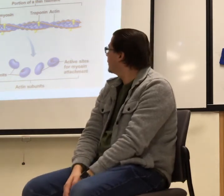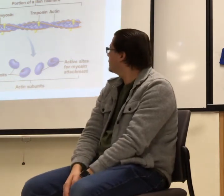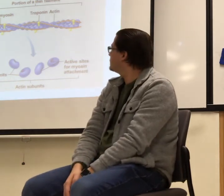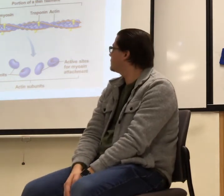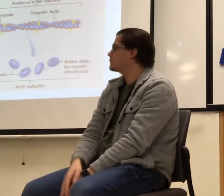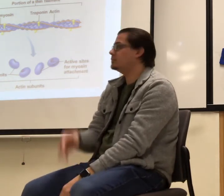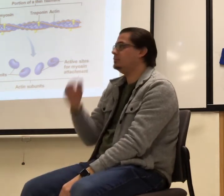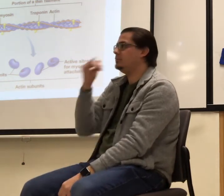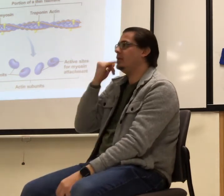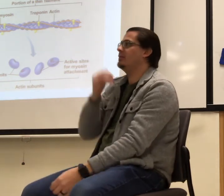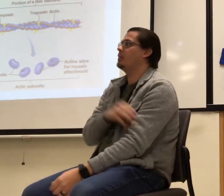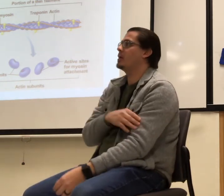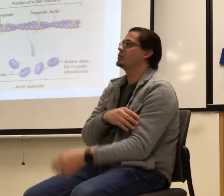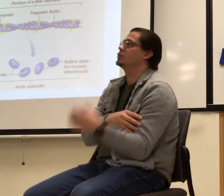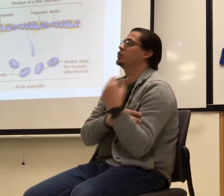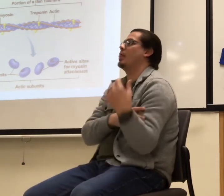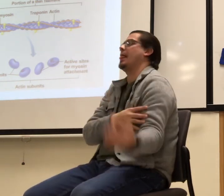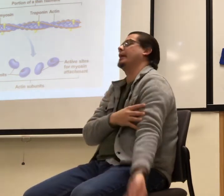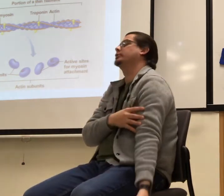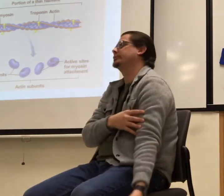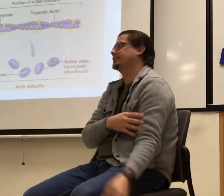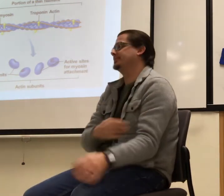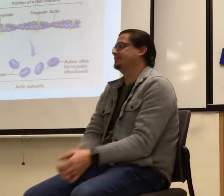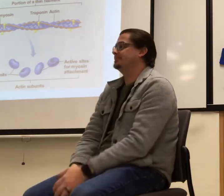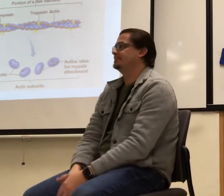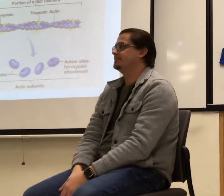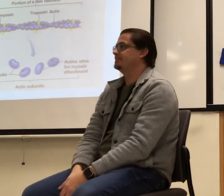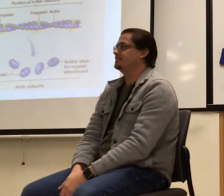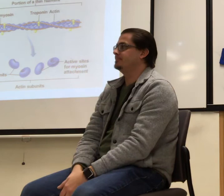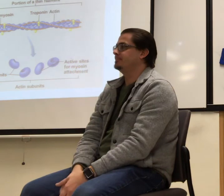when the muscle is relaxed.